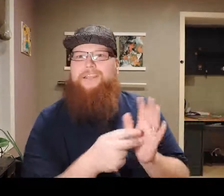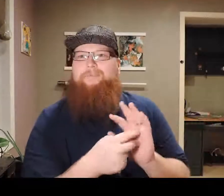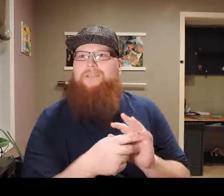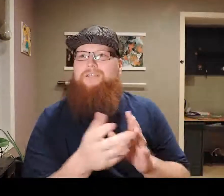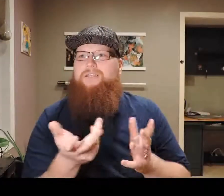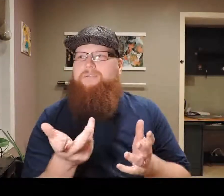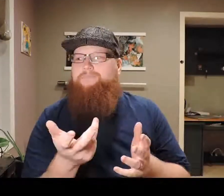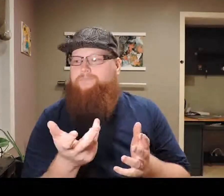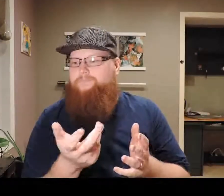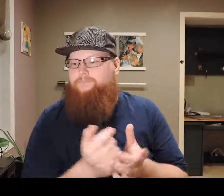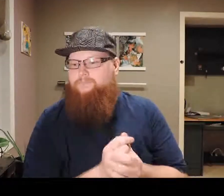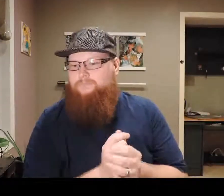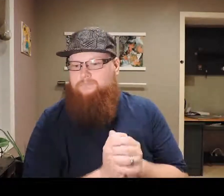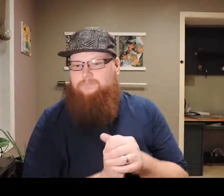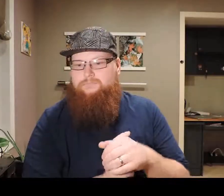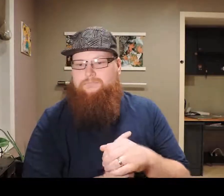That means,